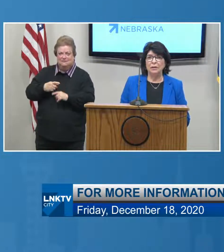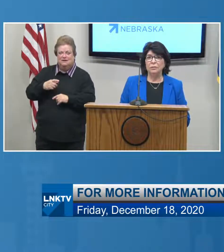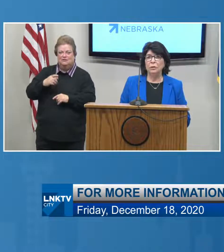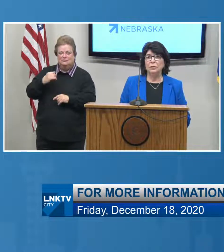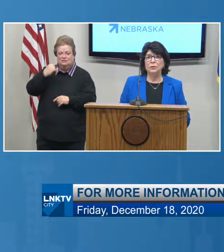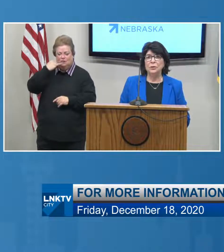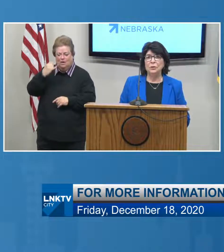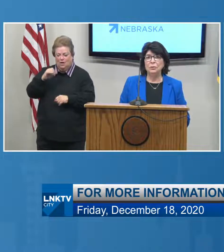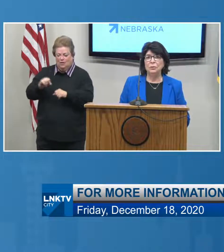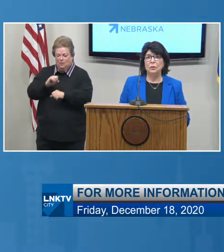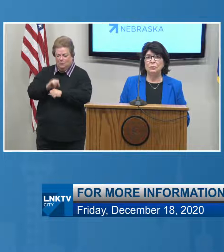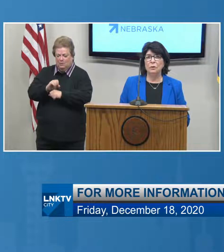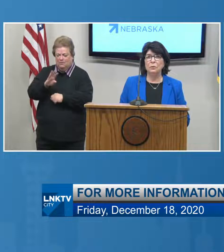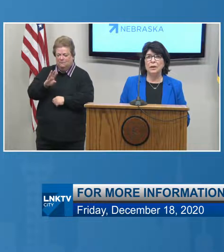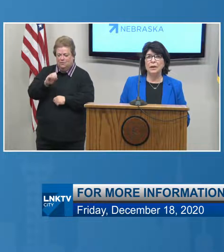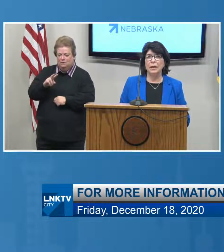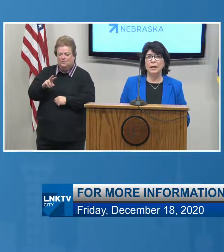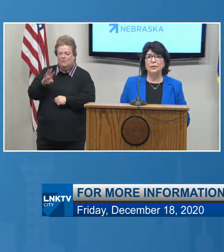appointment at